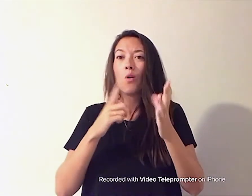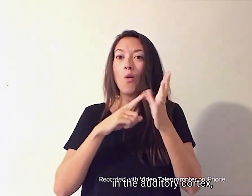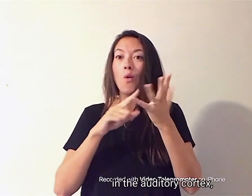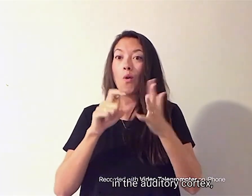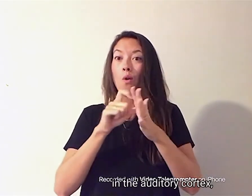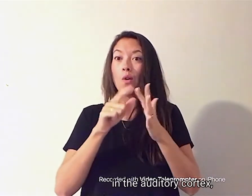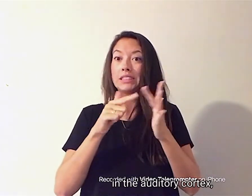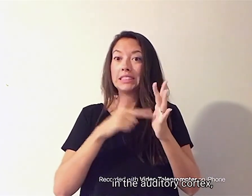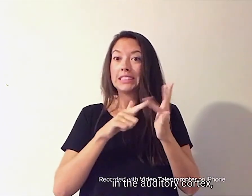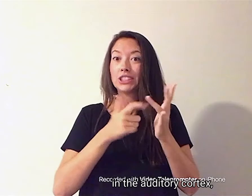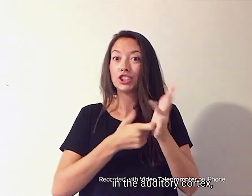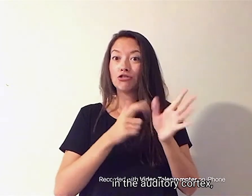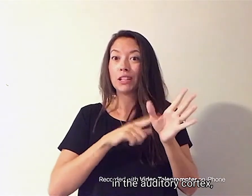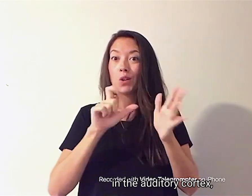in the auditory cortex,